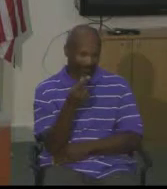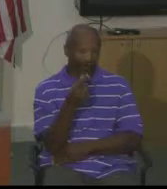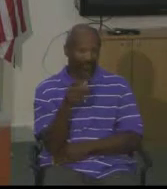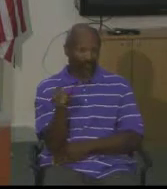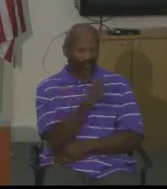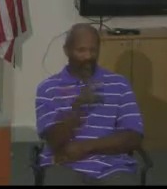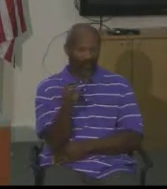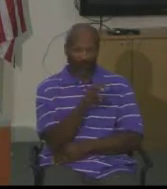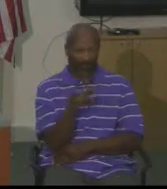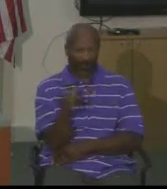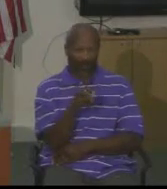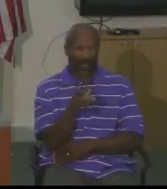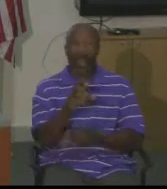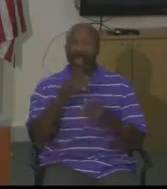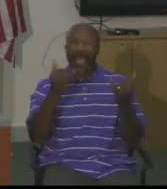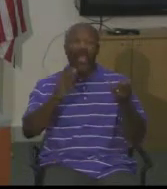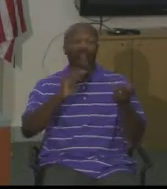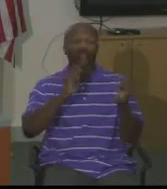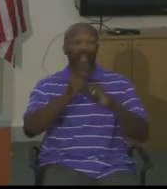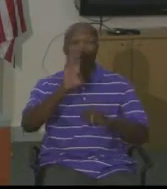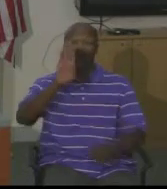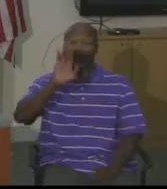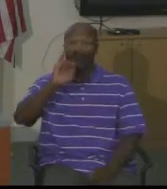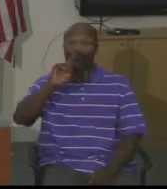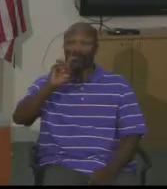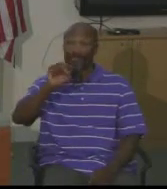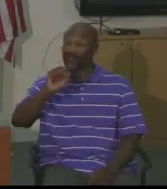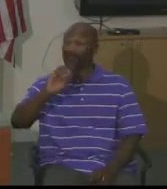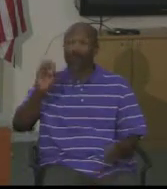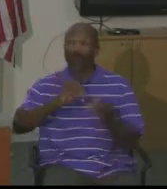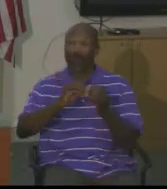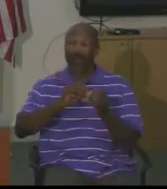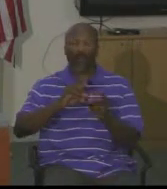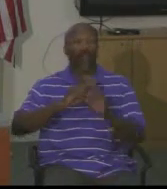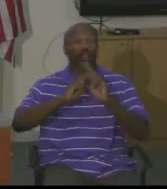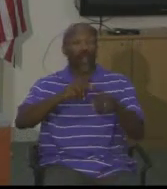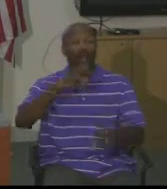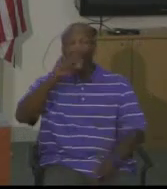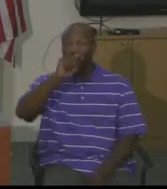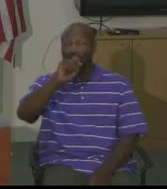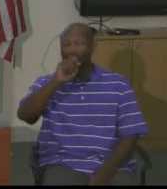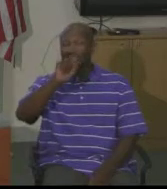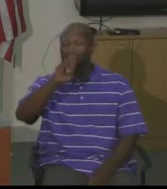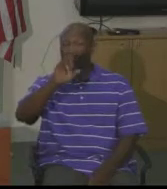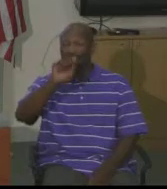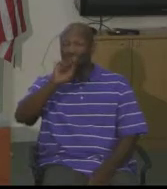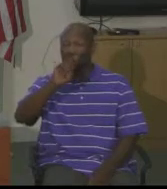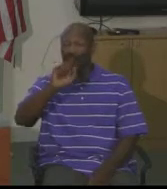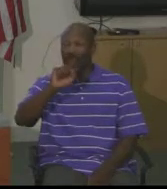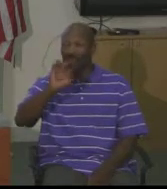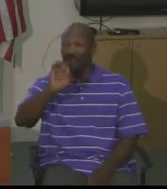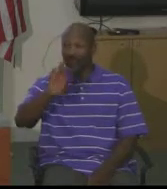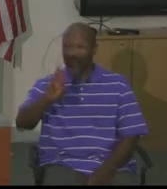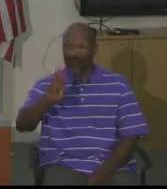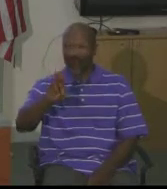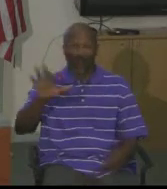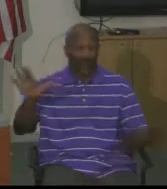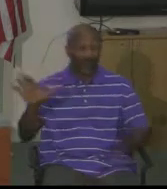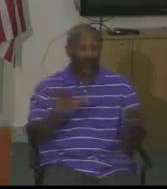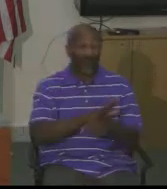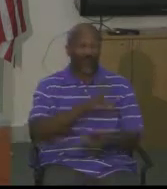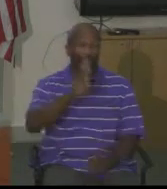gigatransfers. They don't call them gigabits anymore. They call them gigatransfers. Full bus transfer